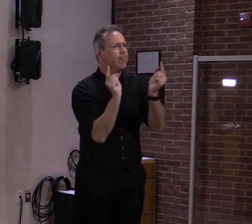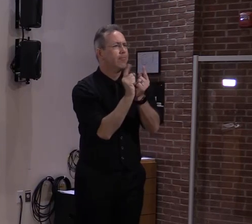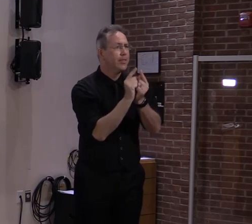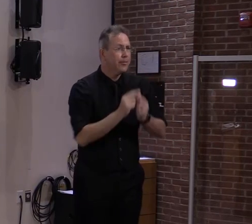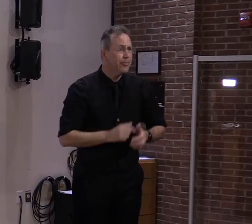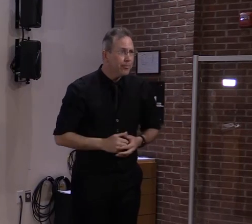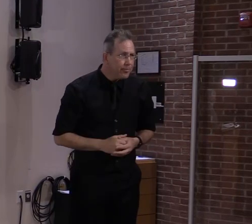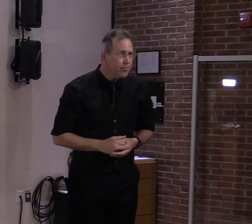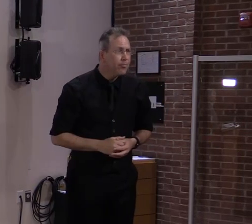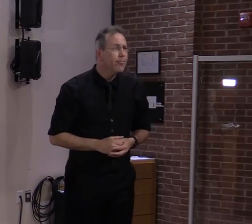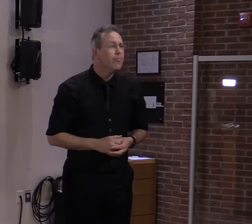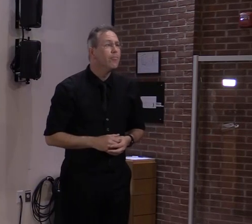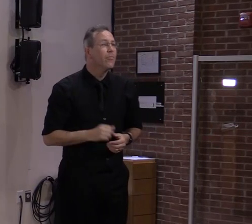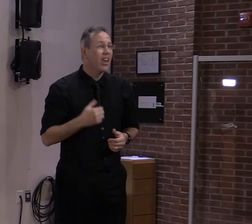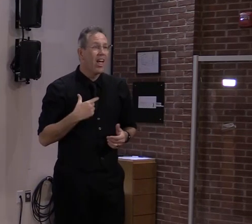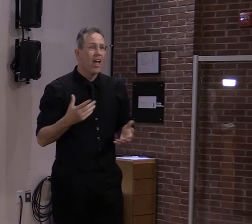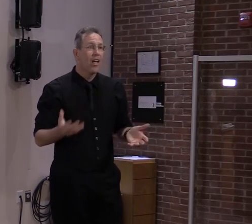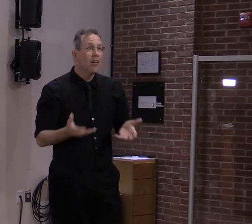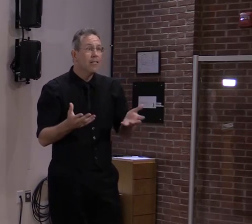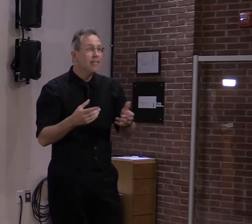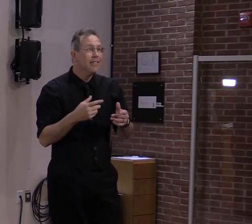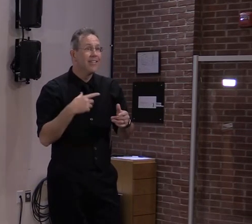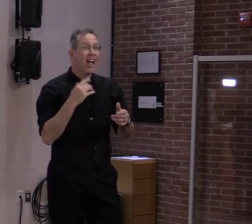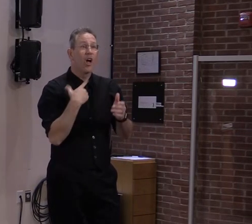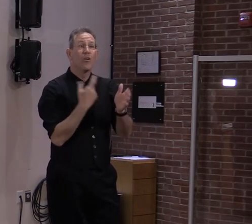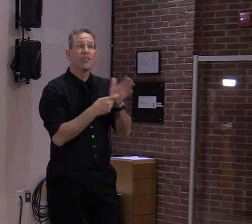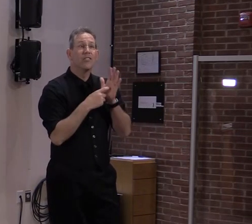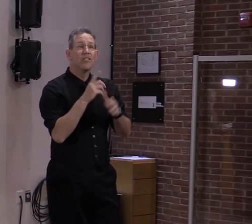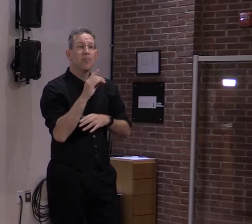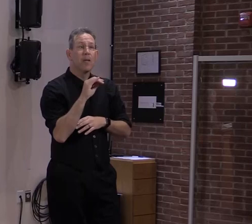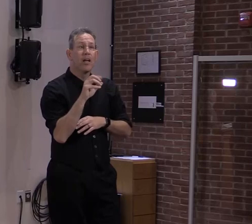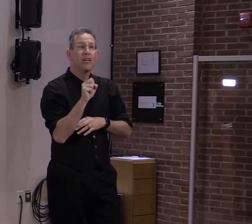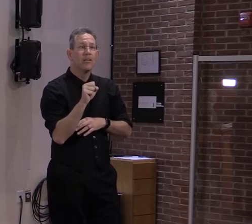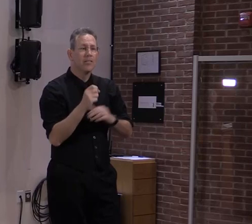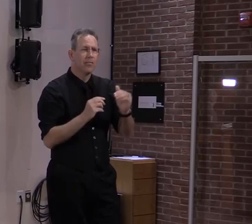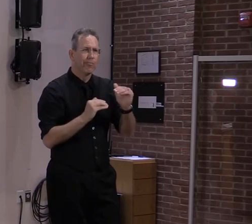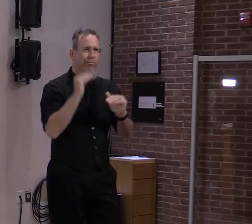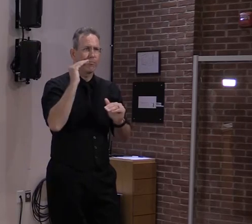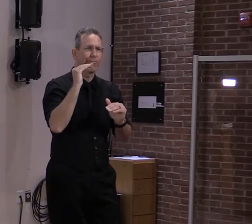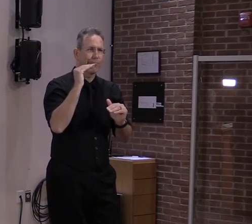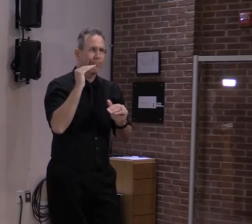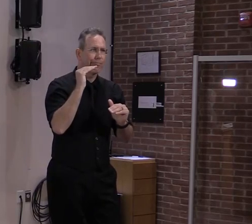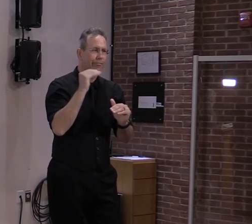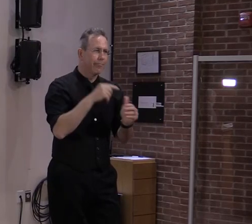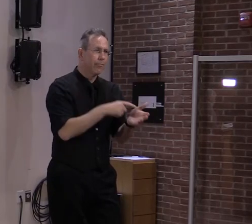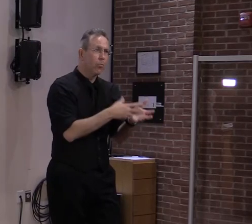demand does, right at this moment, demand does outstrip supply.